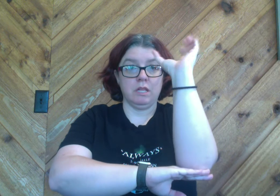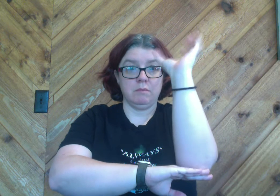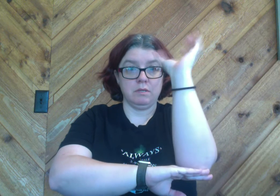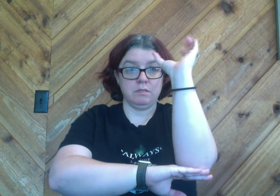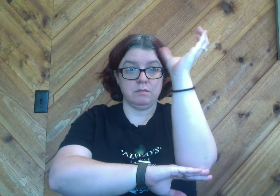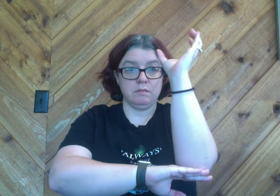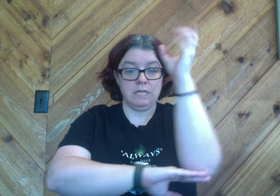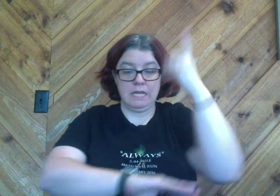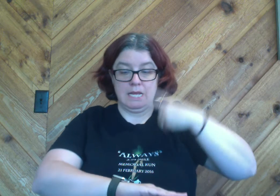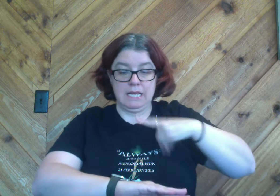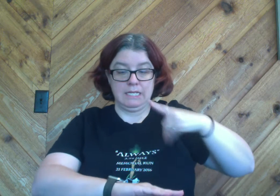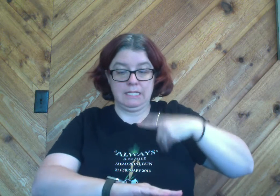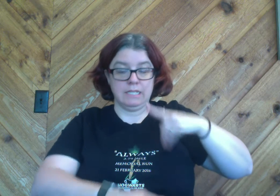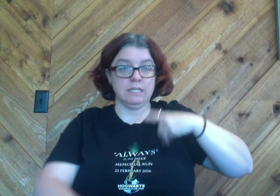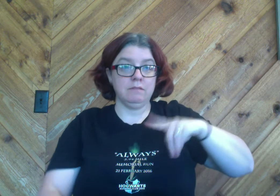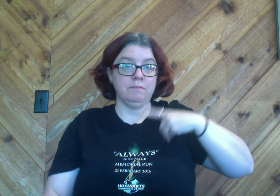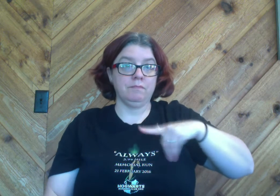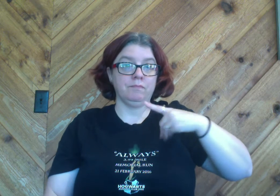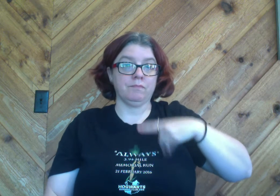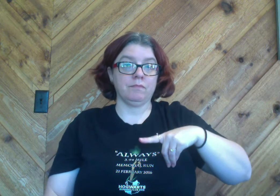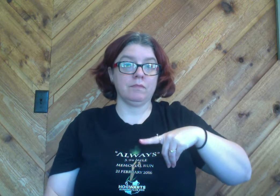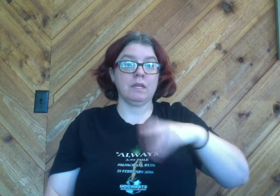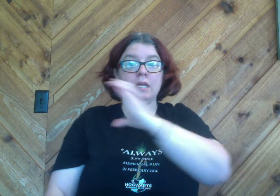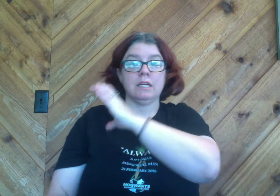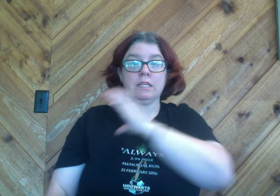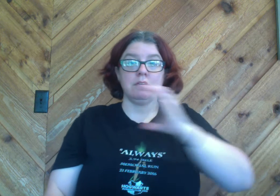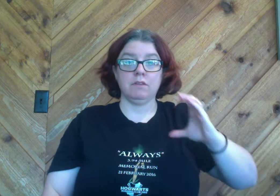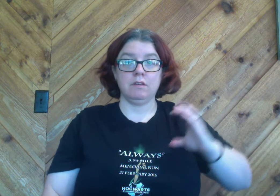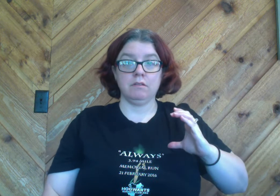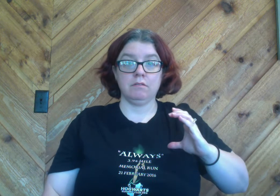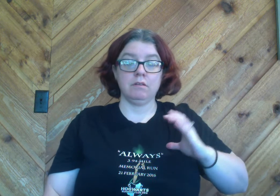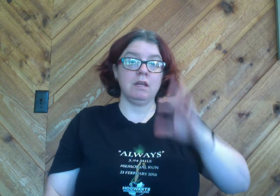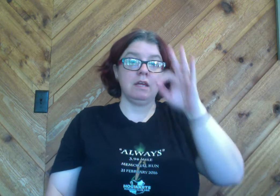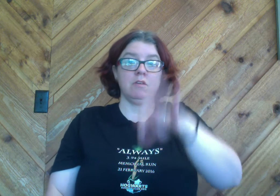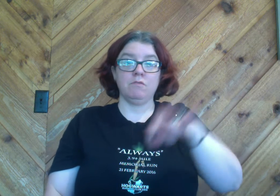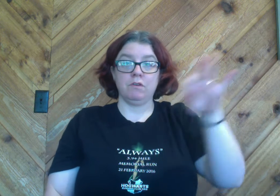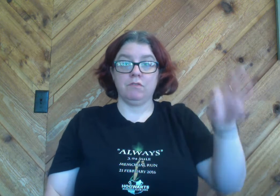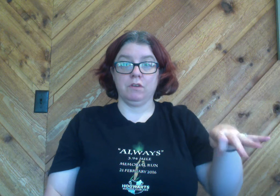Columbus, Dayton, Cleveland, Fairfield,